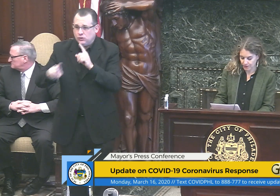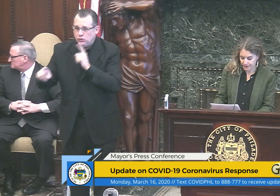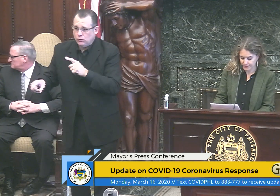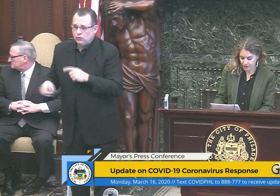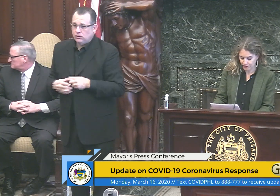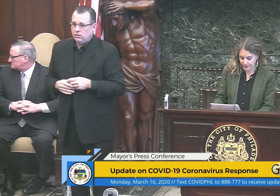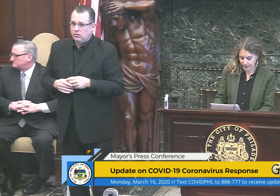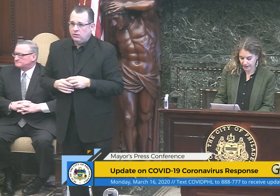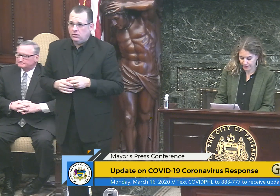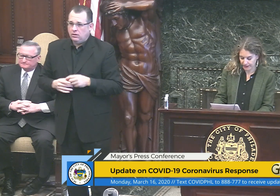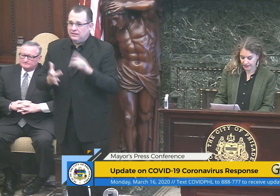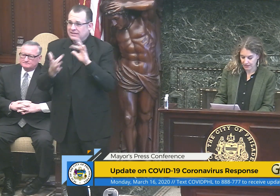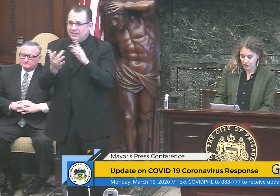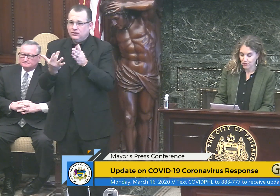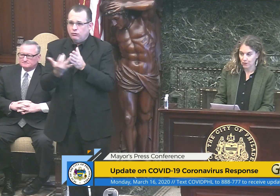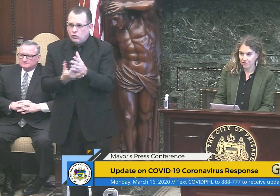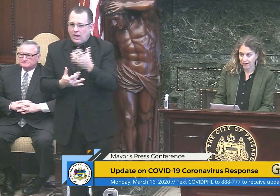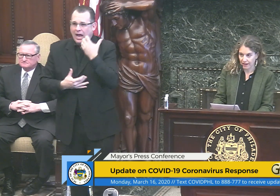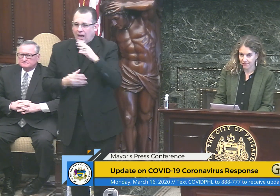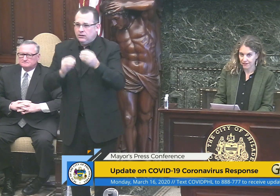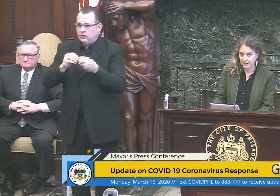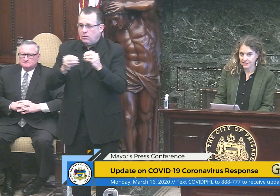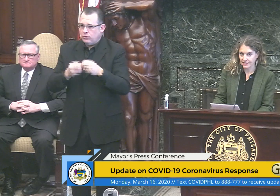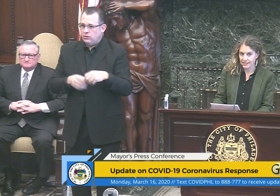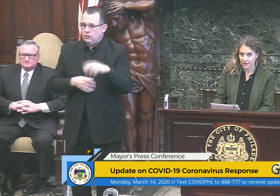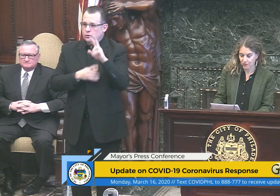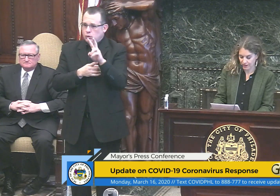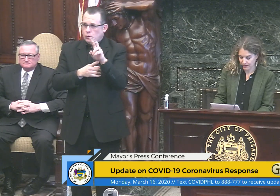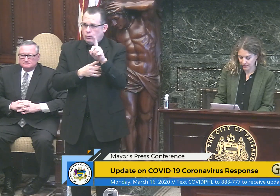reached through the Business Services Hotline,